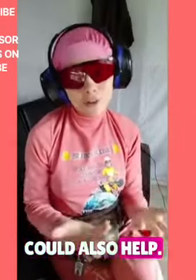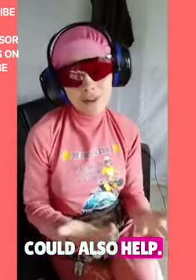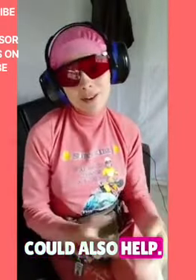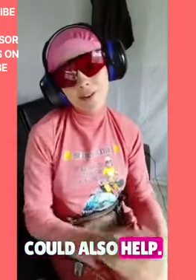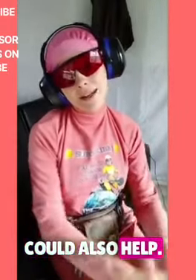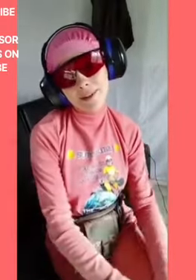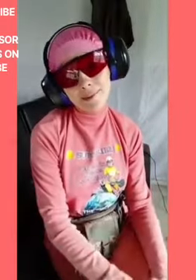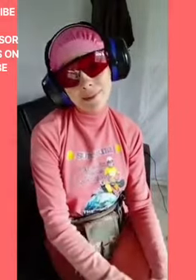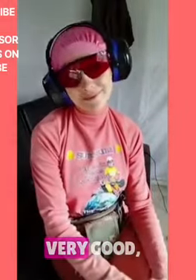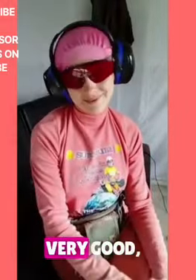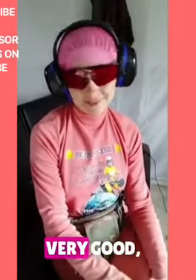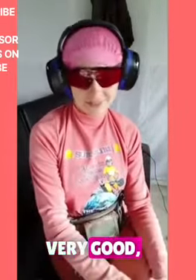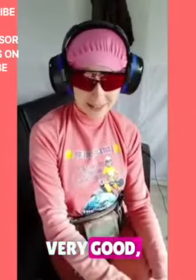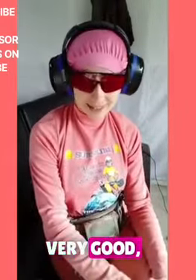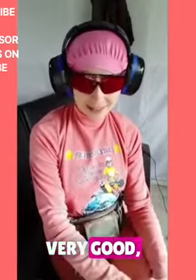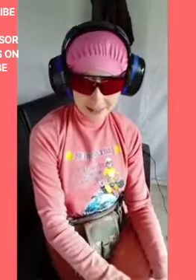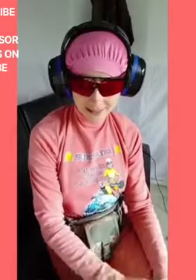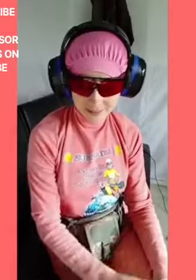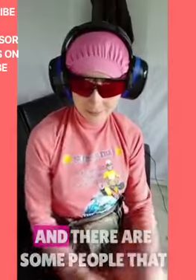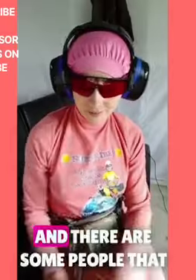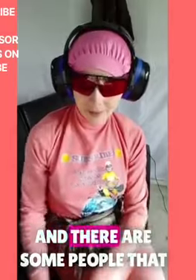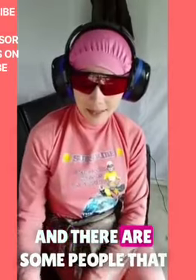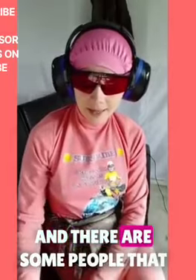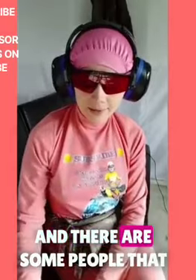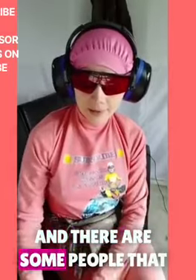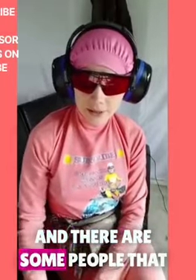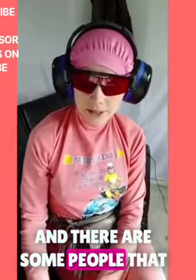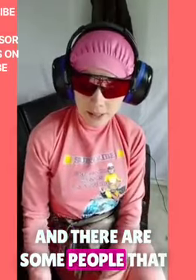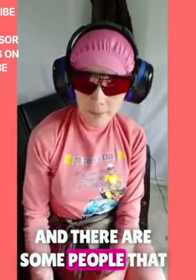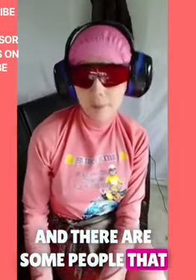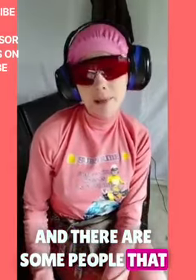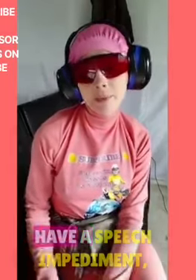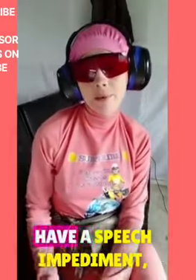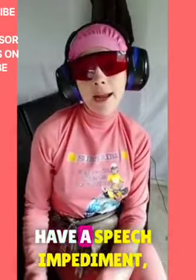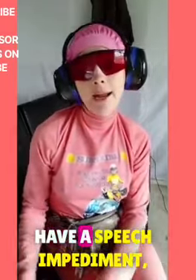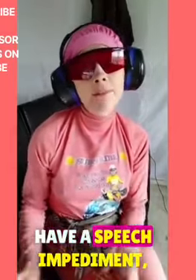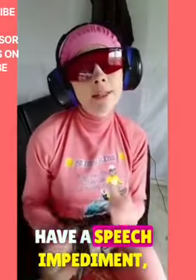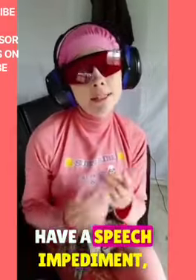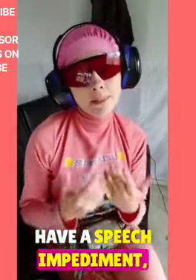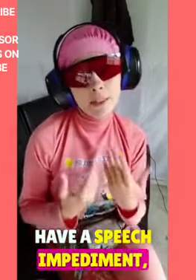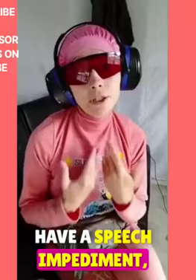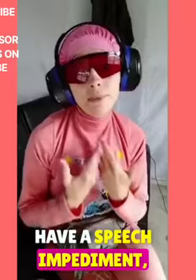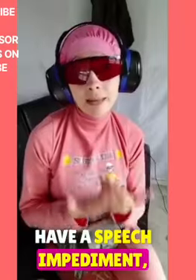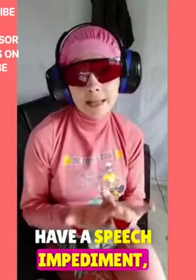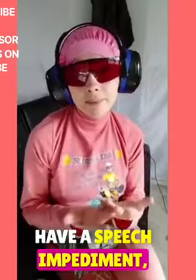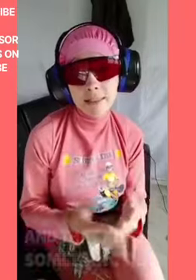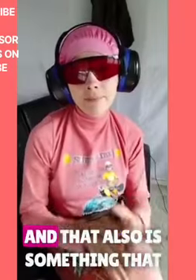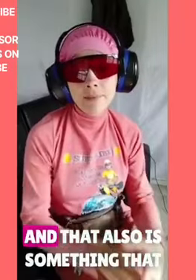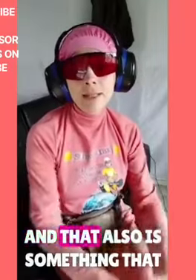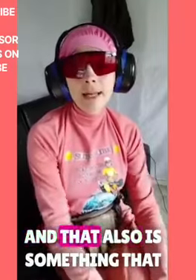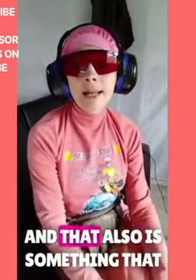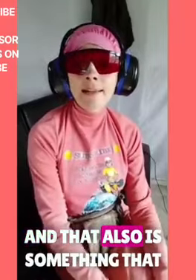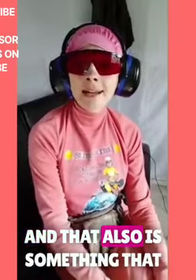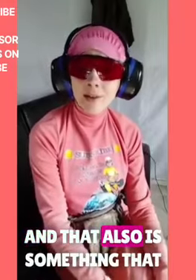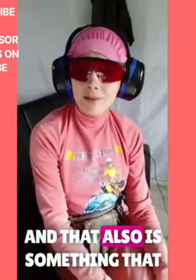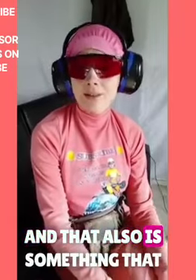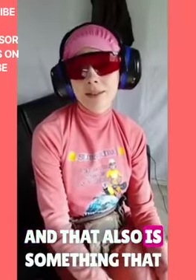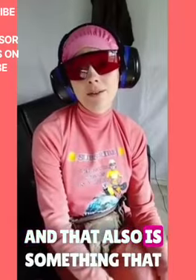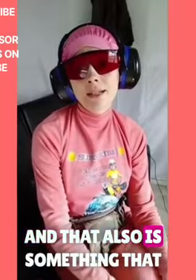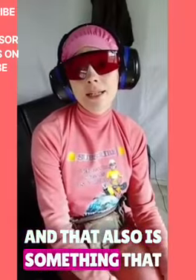help. Very good. And there are some people that have a speech impediment. And that also is